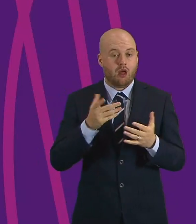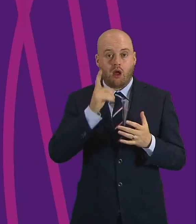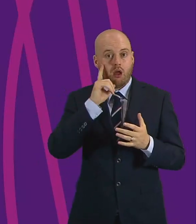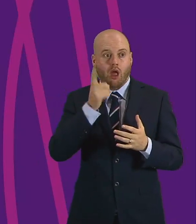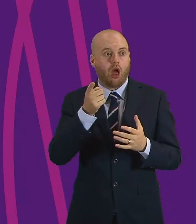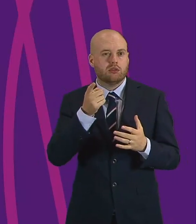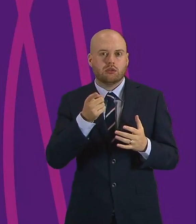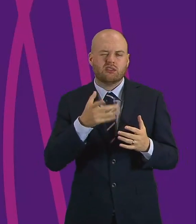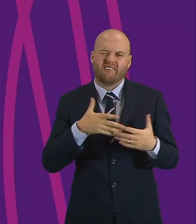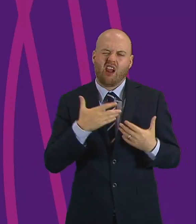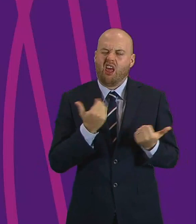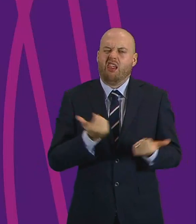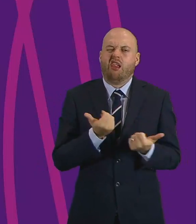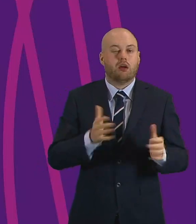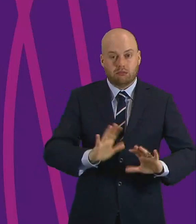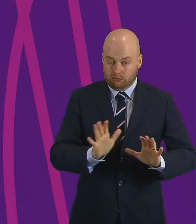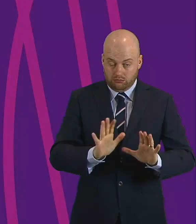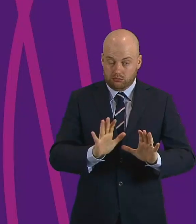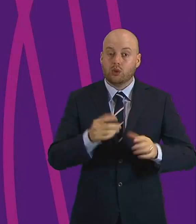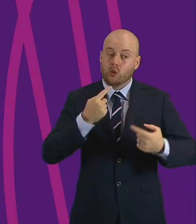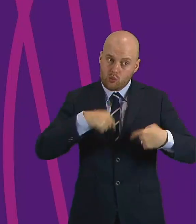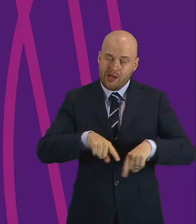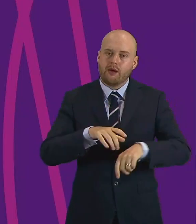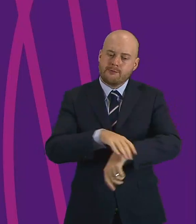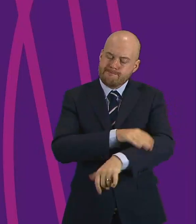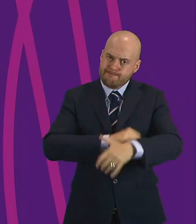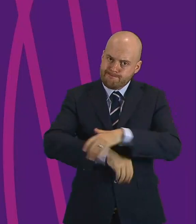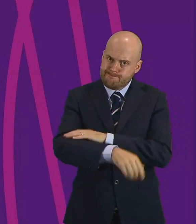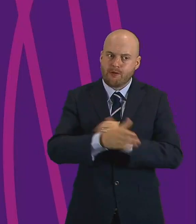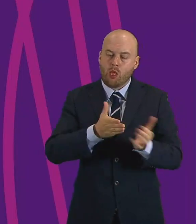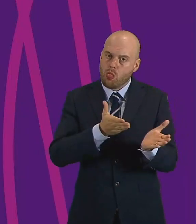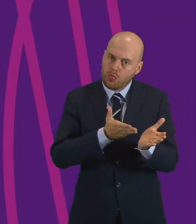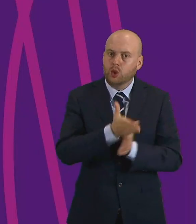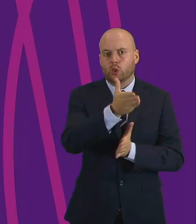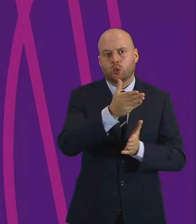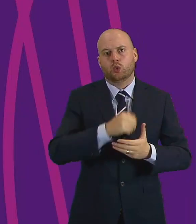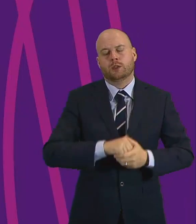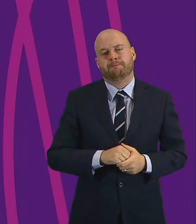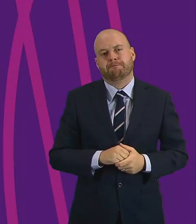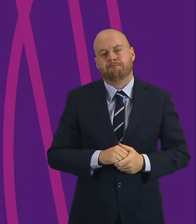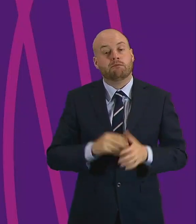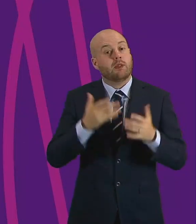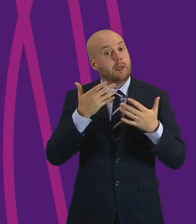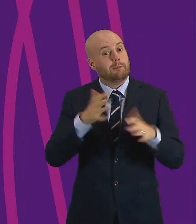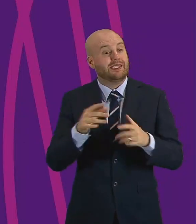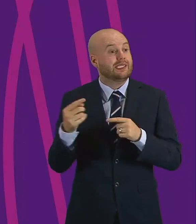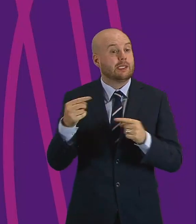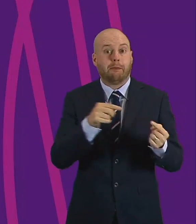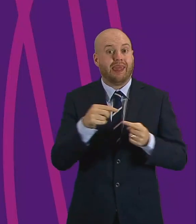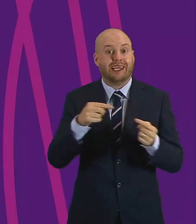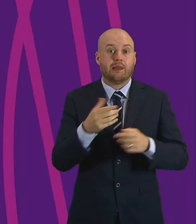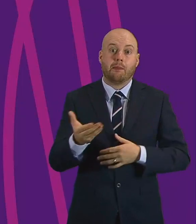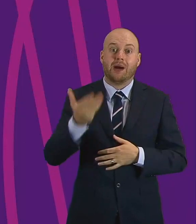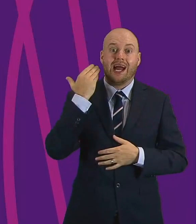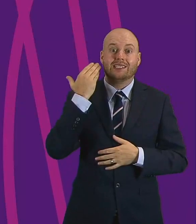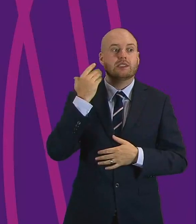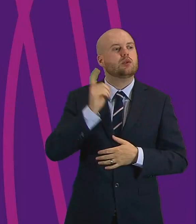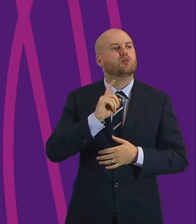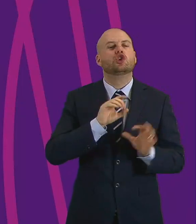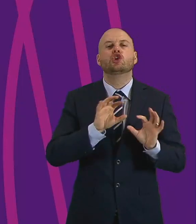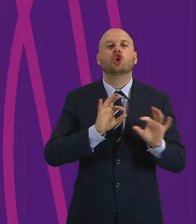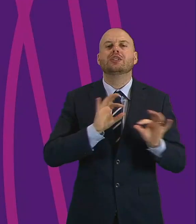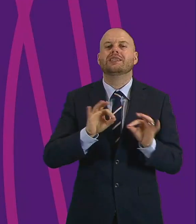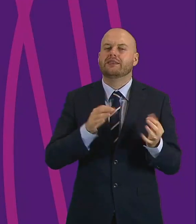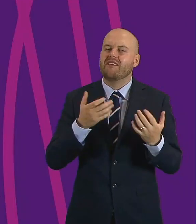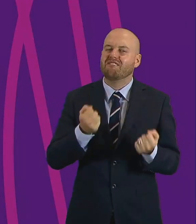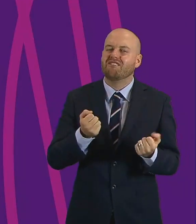be challenging, but we are determined to get through it. We've debated in the past the choices that we face at this point in our